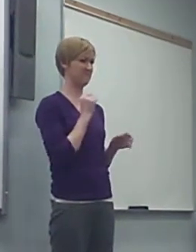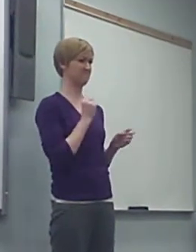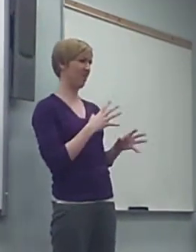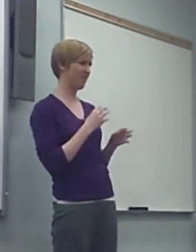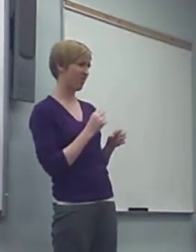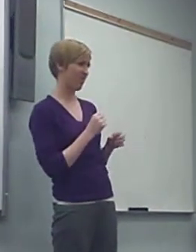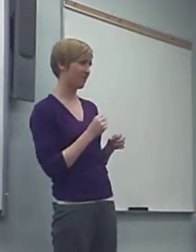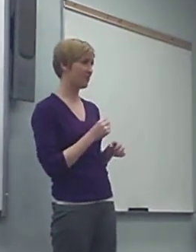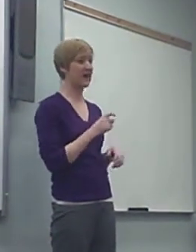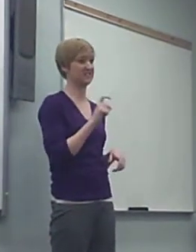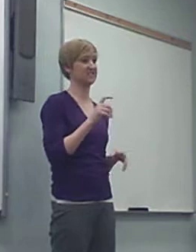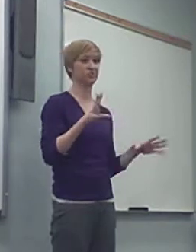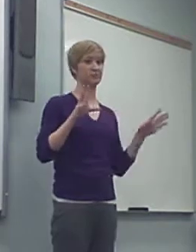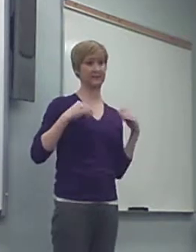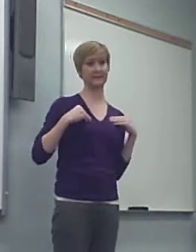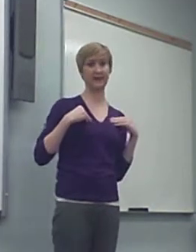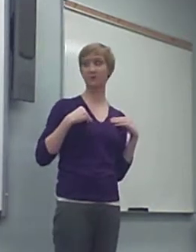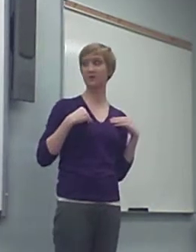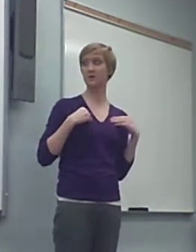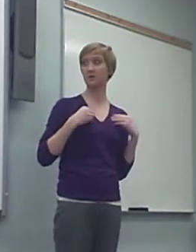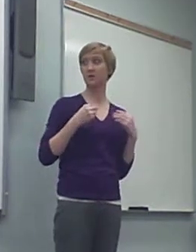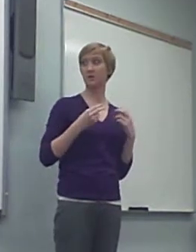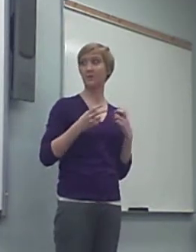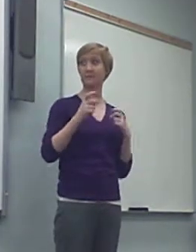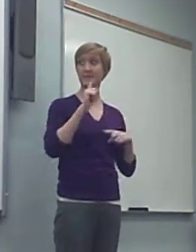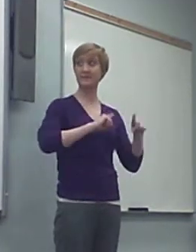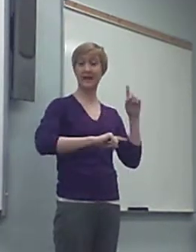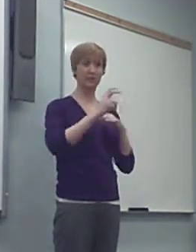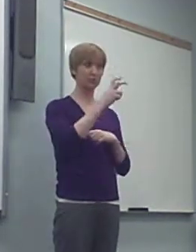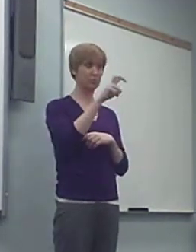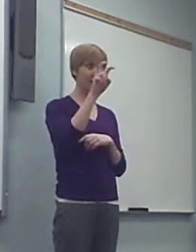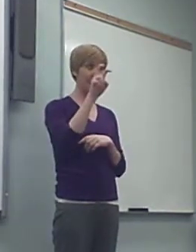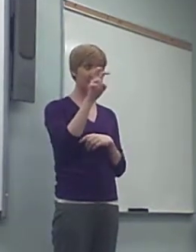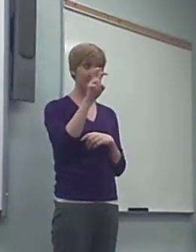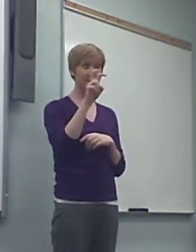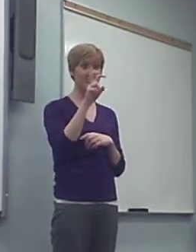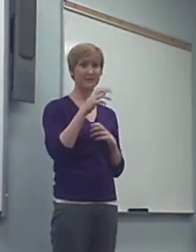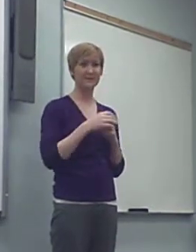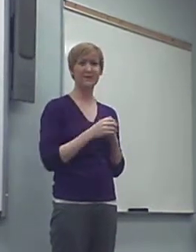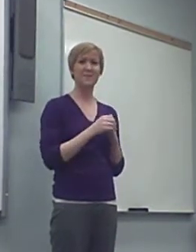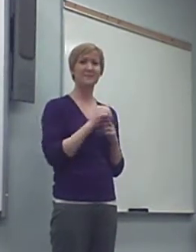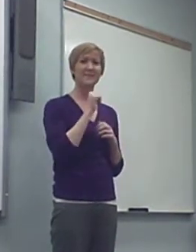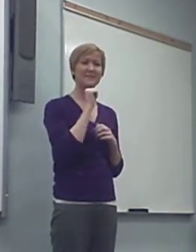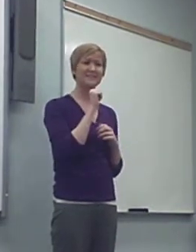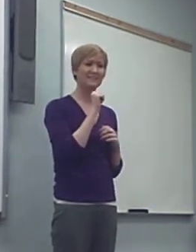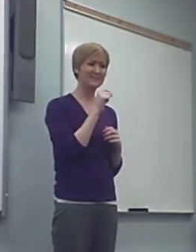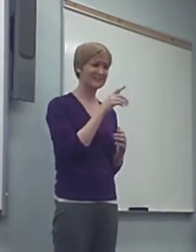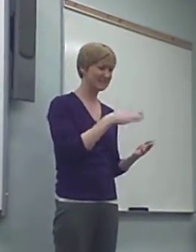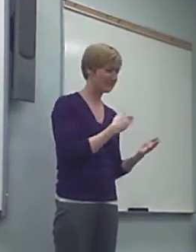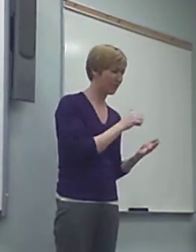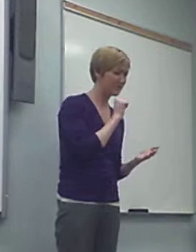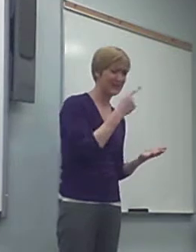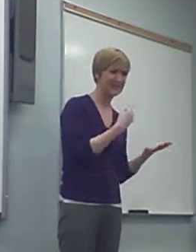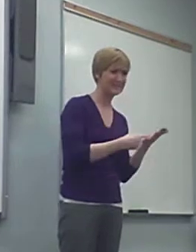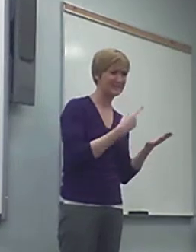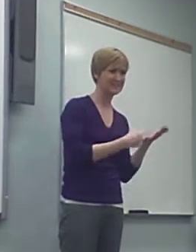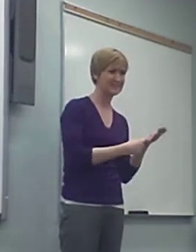mean? He goes, it's like trip. And but that's not talking about trip. So what's another way you would do that? He